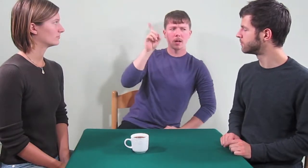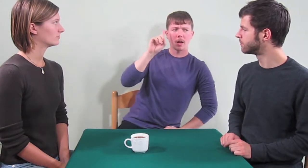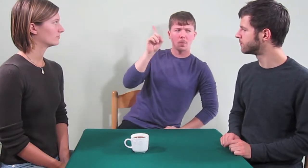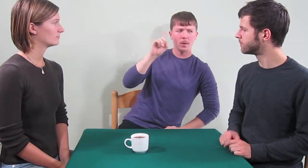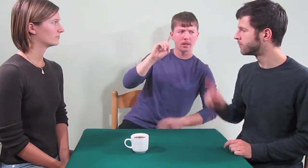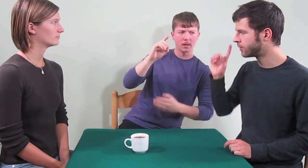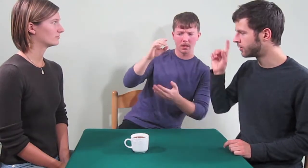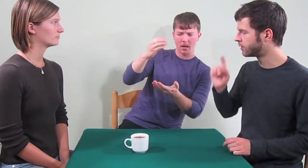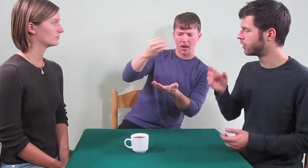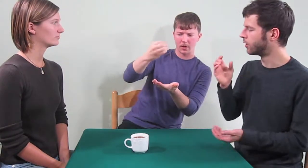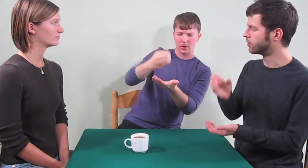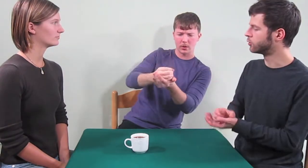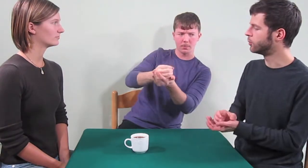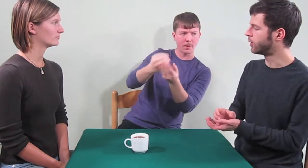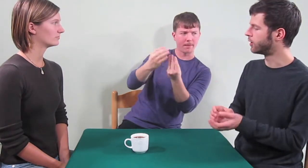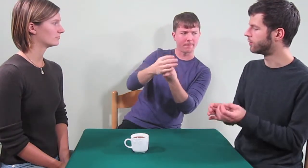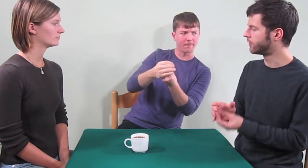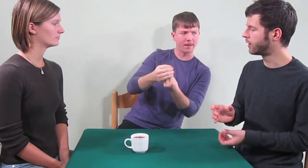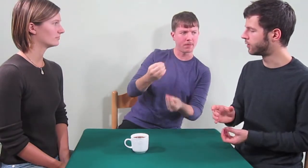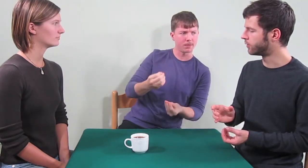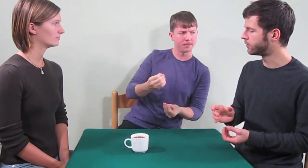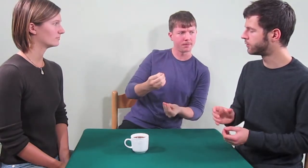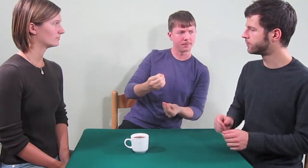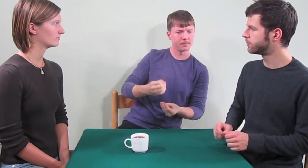Cá bhfuil An cúpán fáilimh